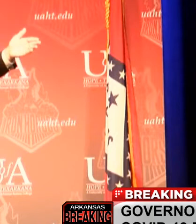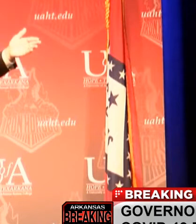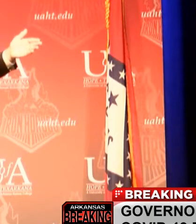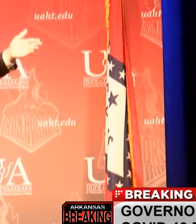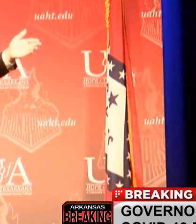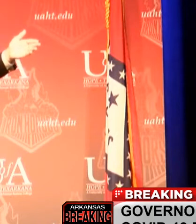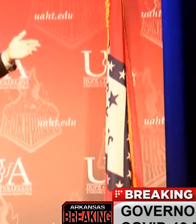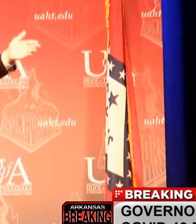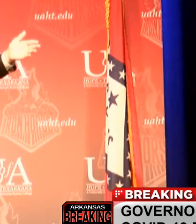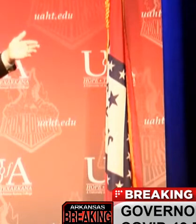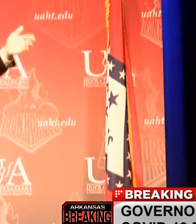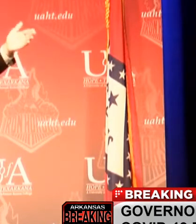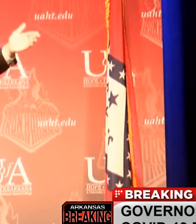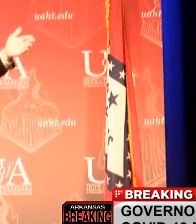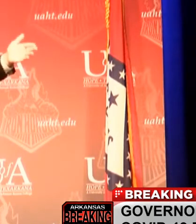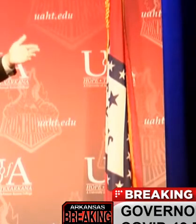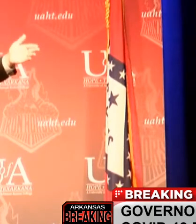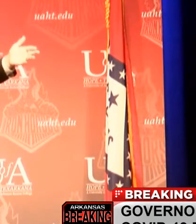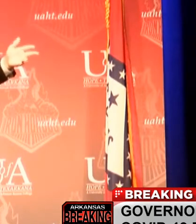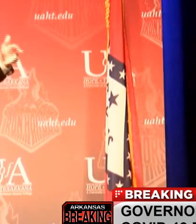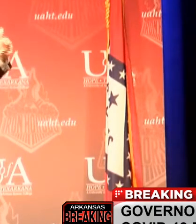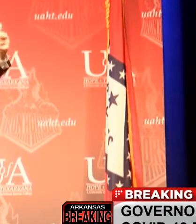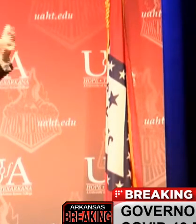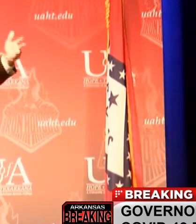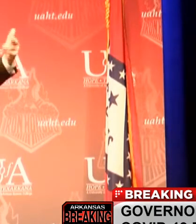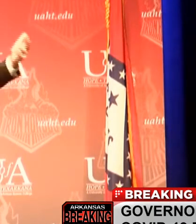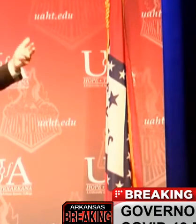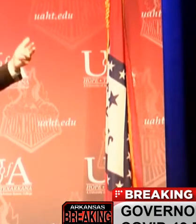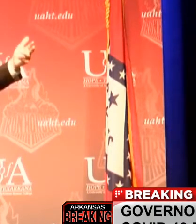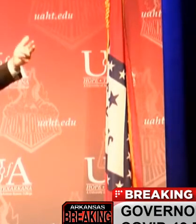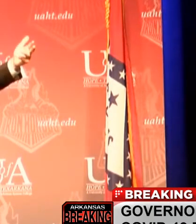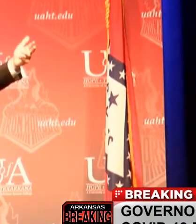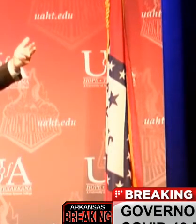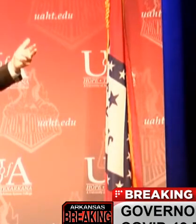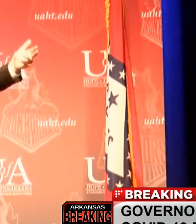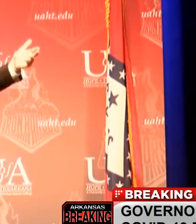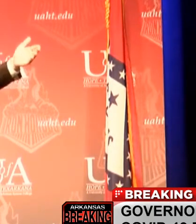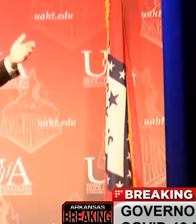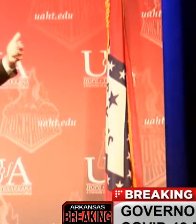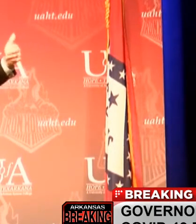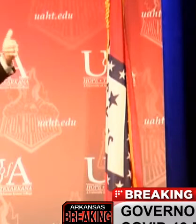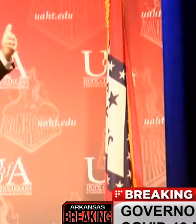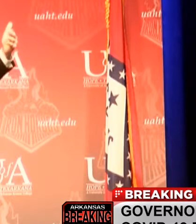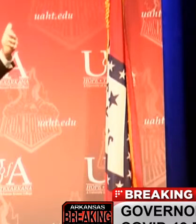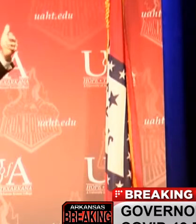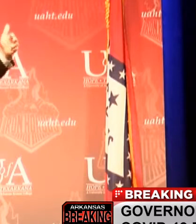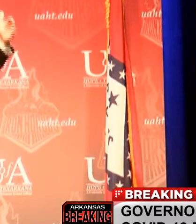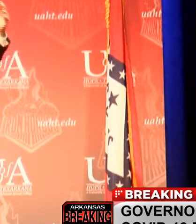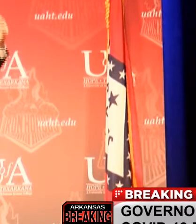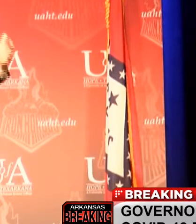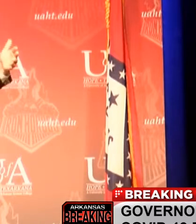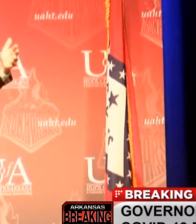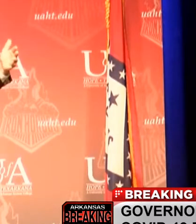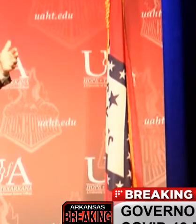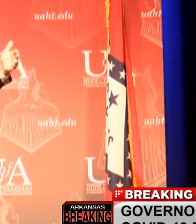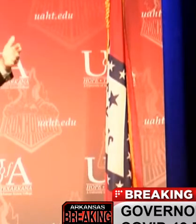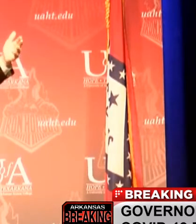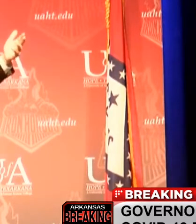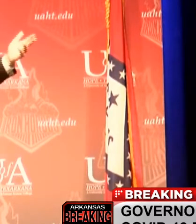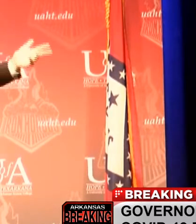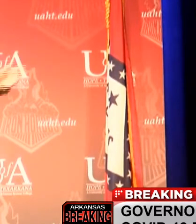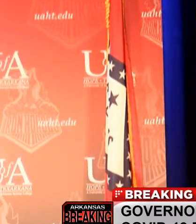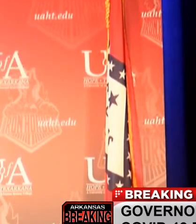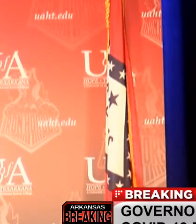the commercial lab testing, which is in the orange. A key part of what we do but it varies